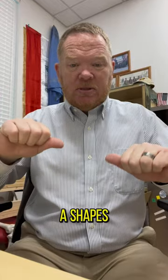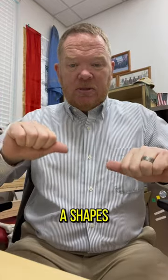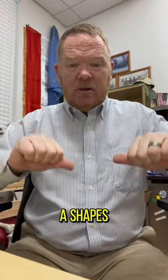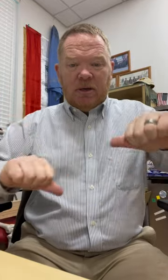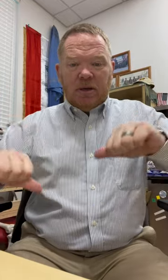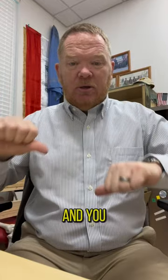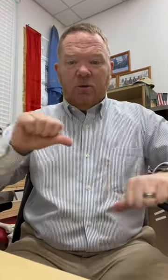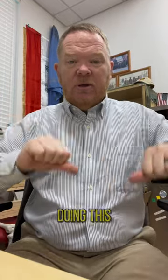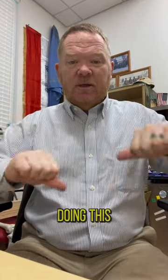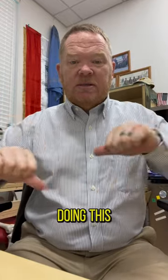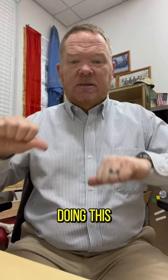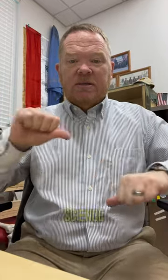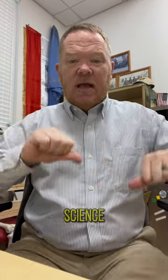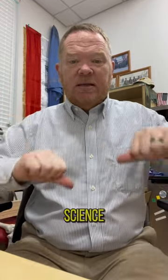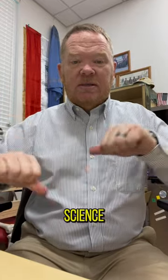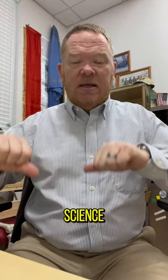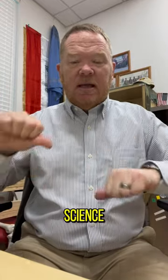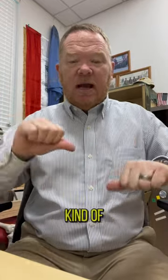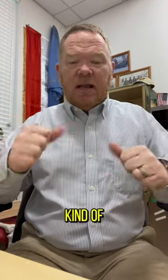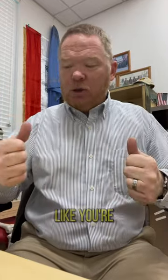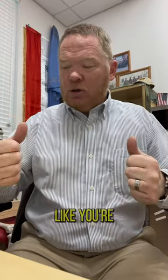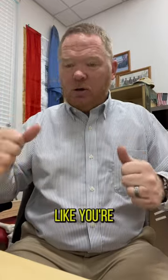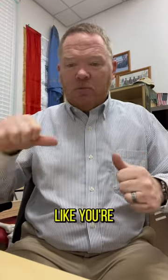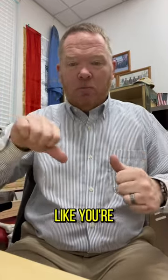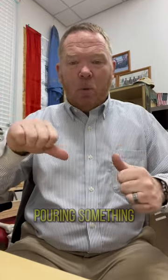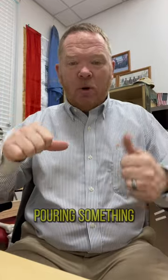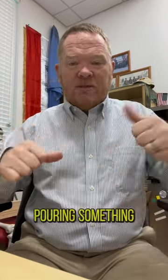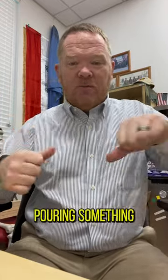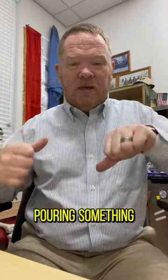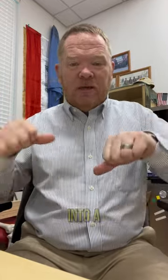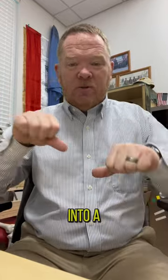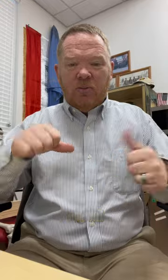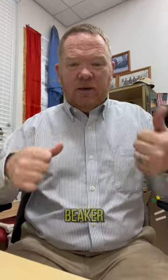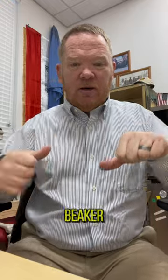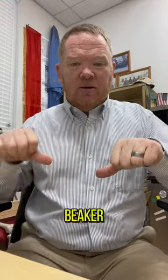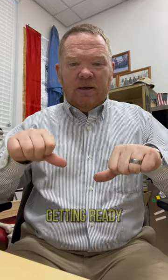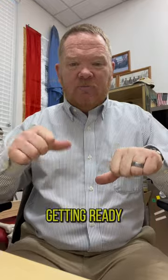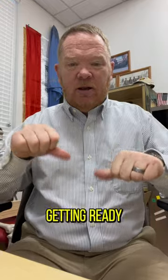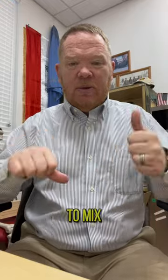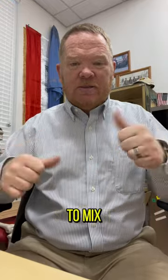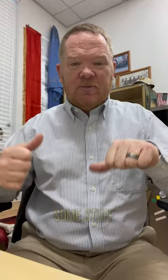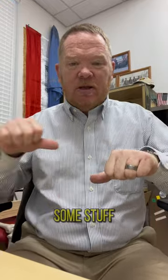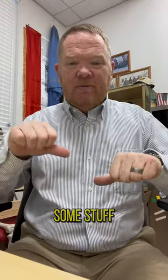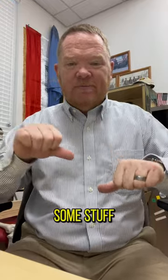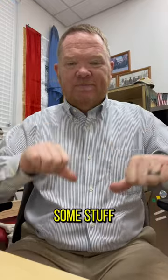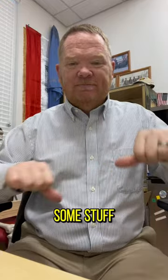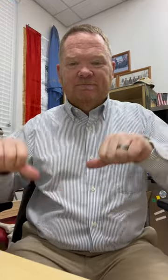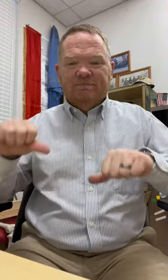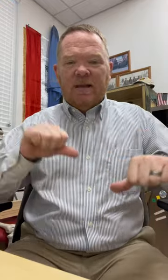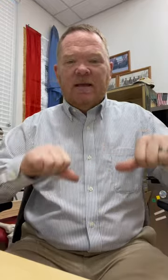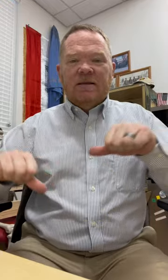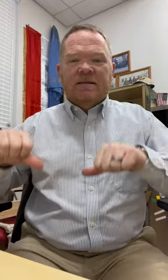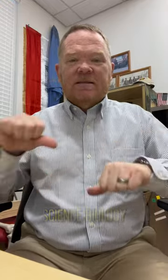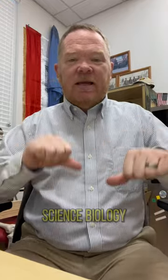and you're doing this. Science. Kind of like you're pouring something into a beaker getting ready to mix some stuff. Science.